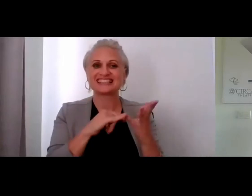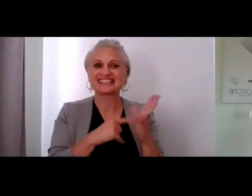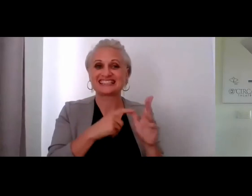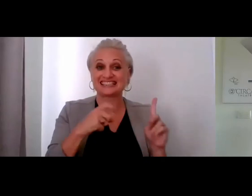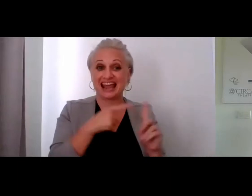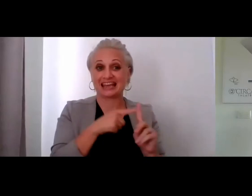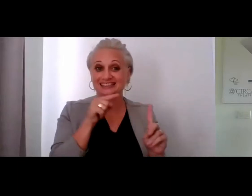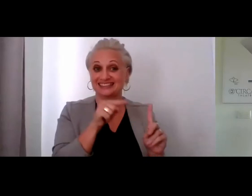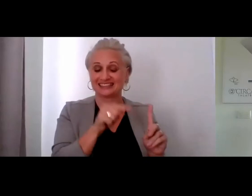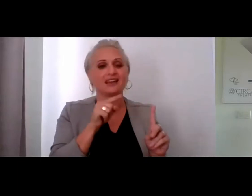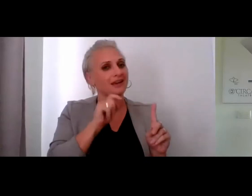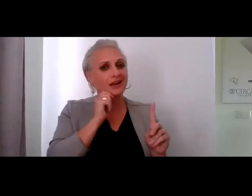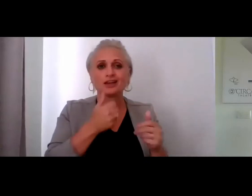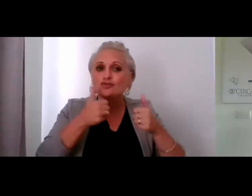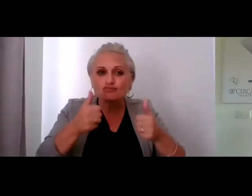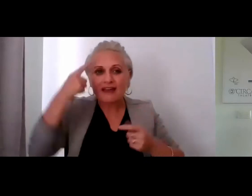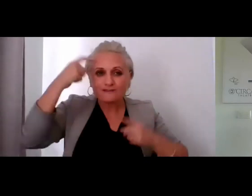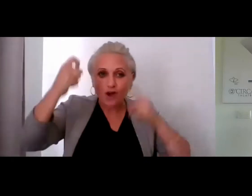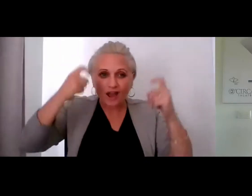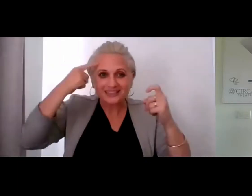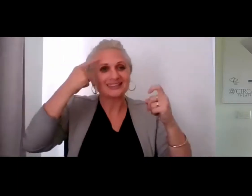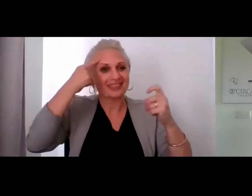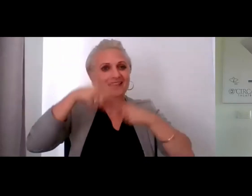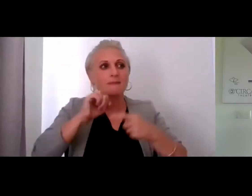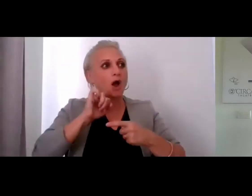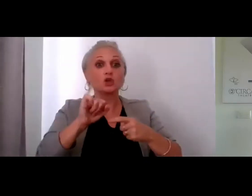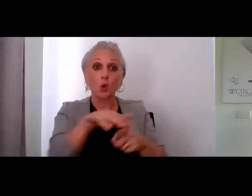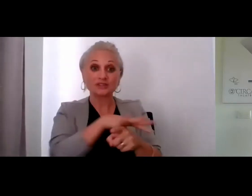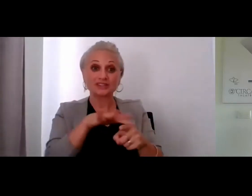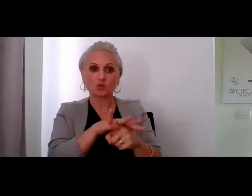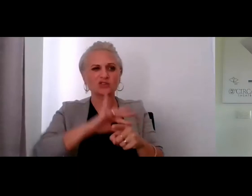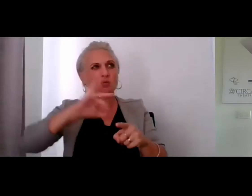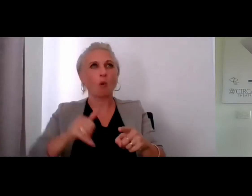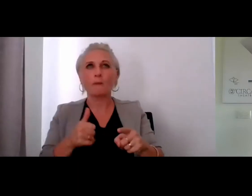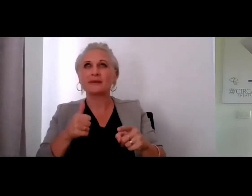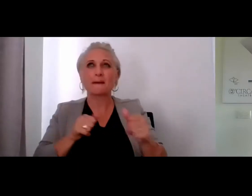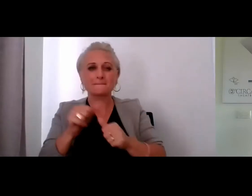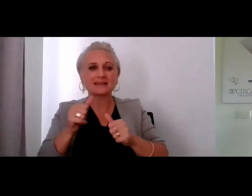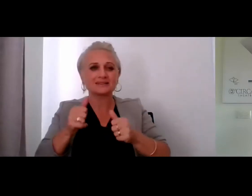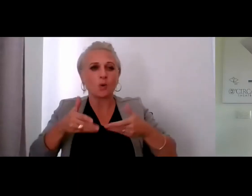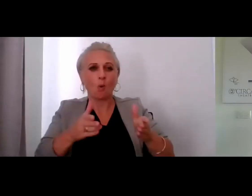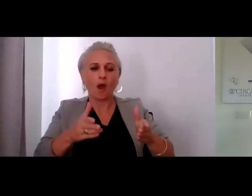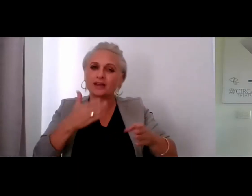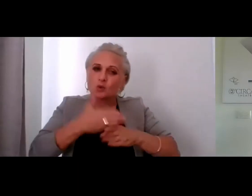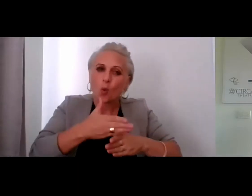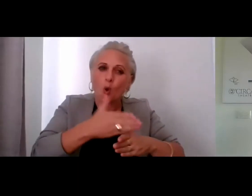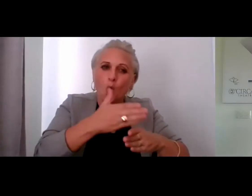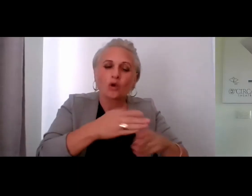about what might work best in your context and can also connect you to disability communities.